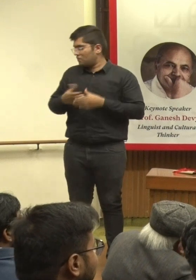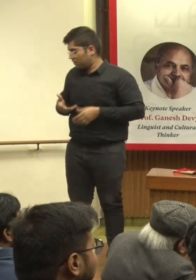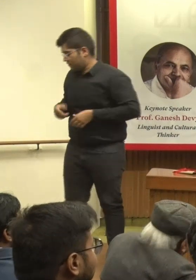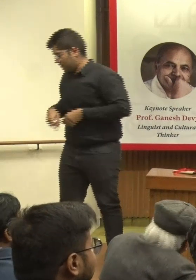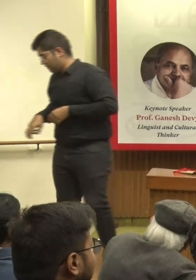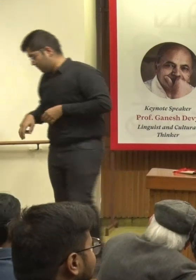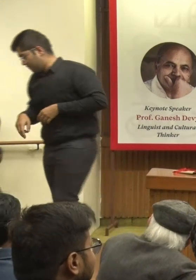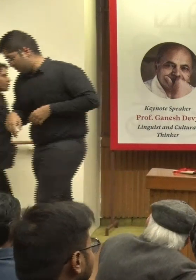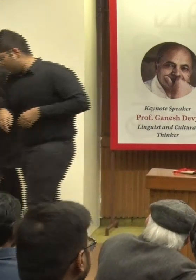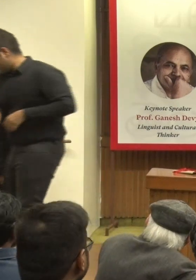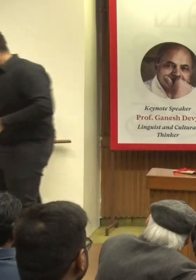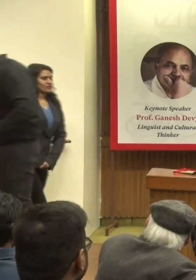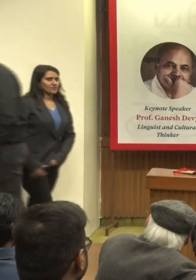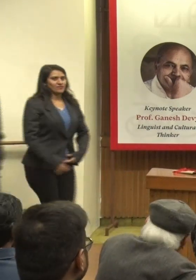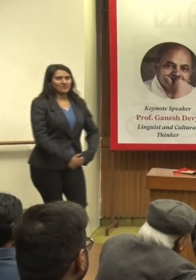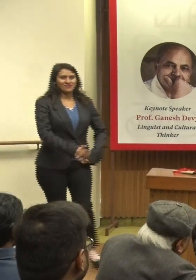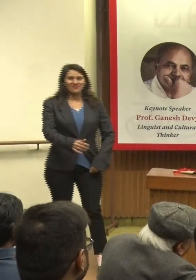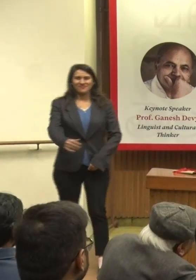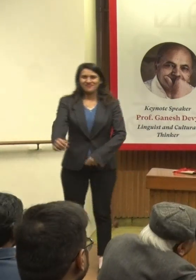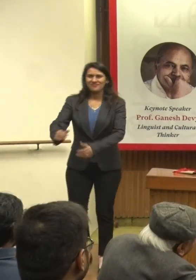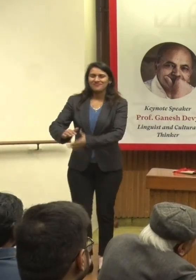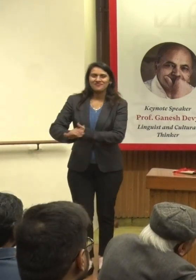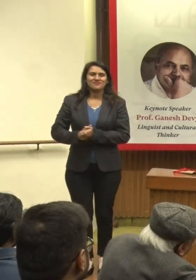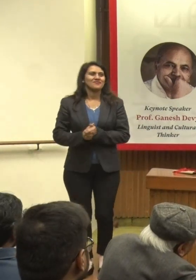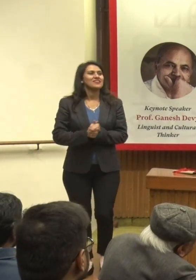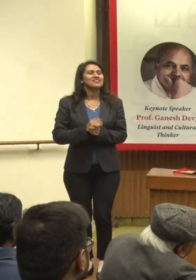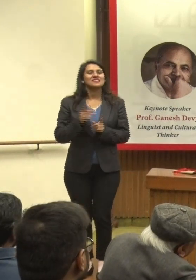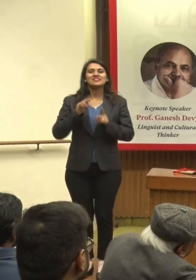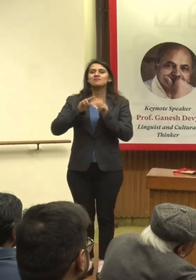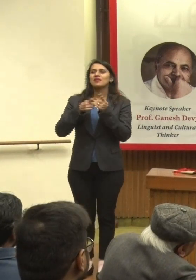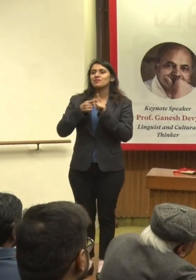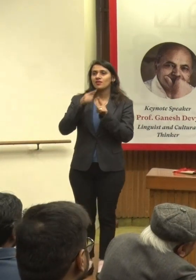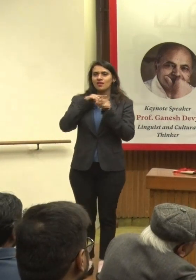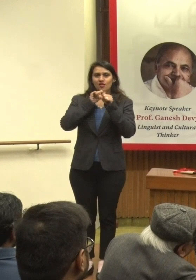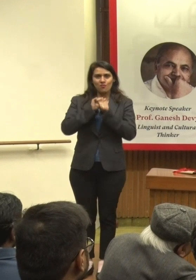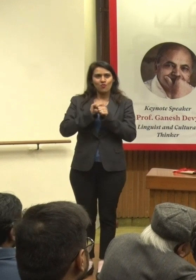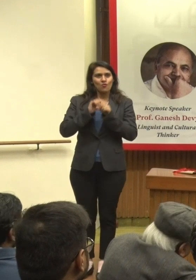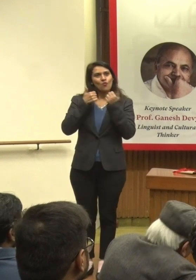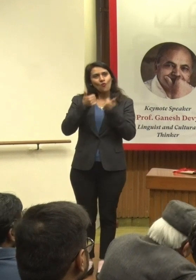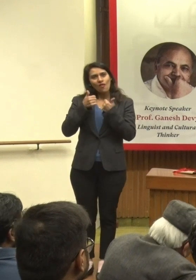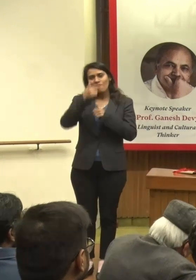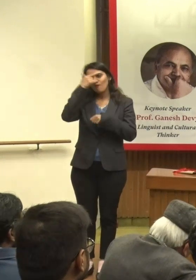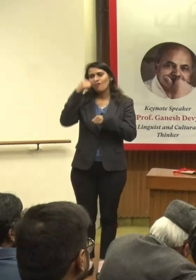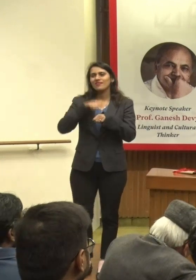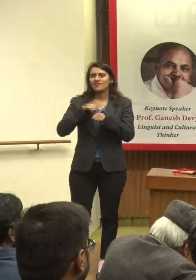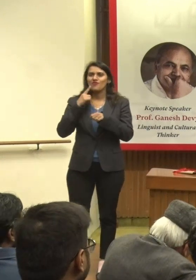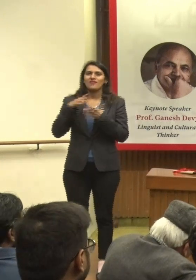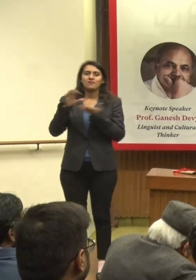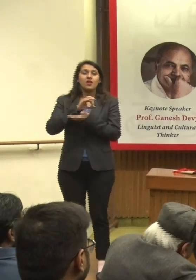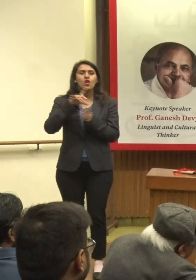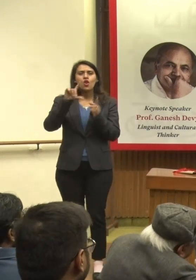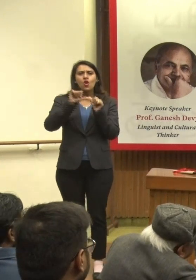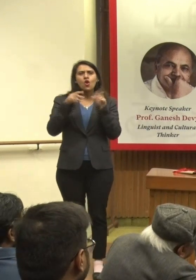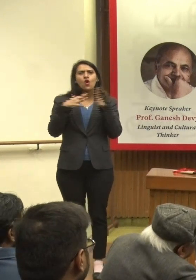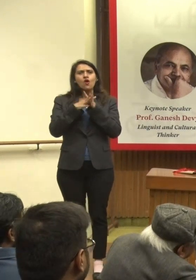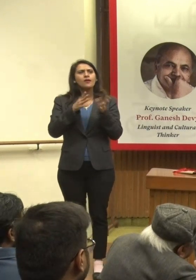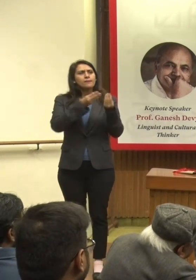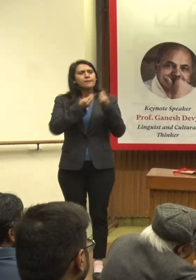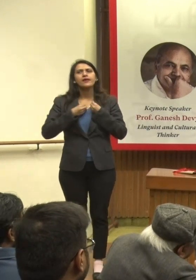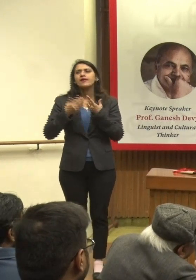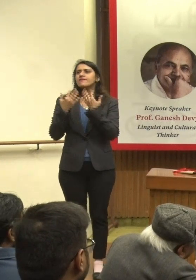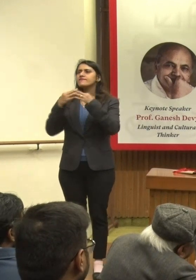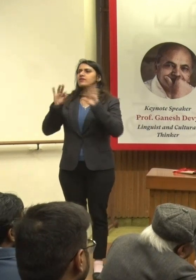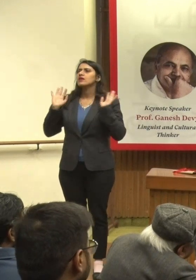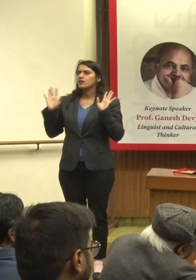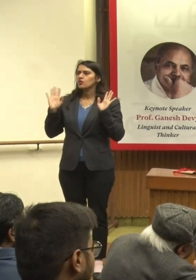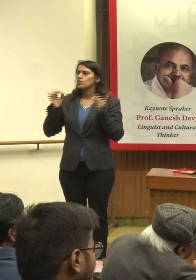punya. It translates into merit. Law is supposed to free us, make us